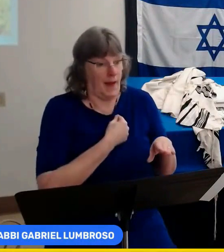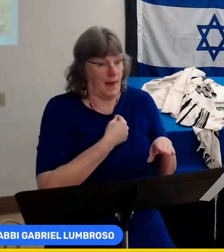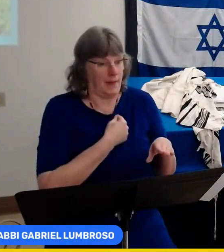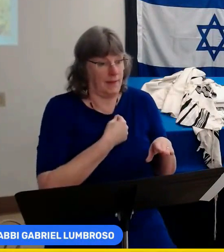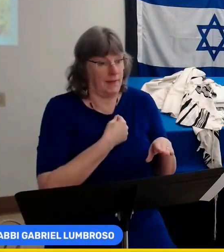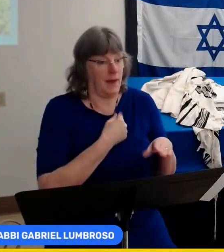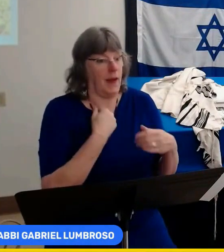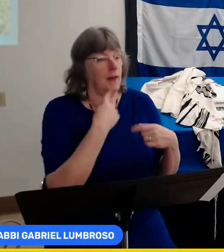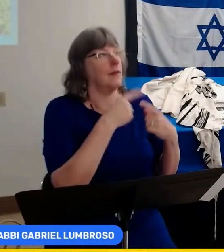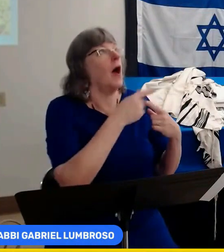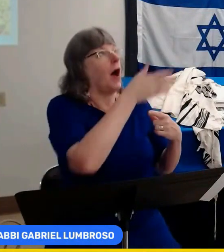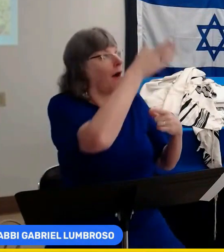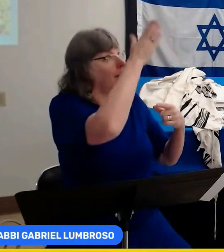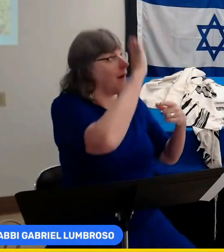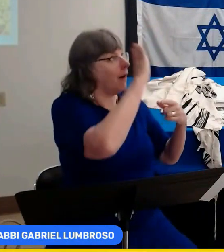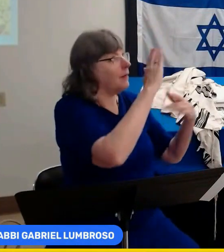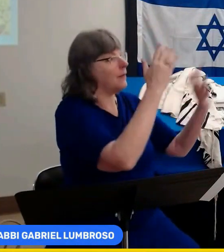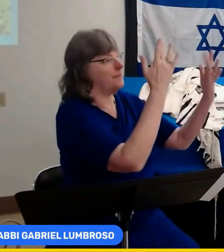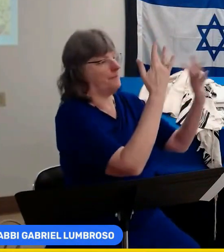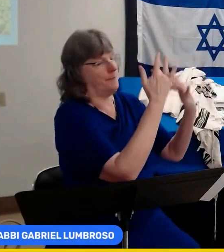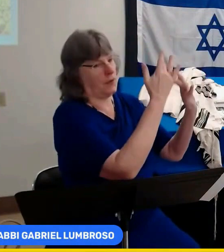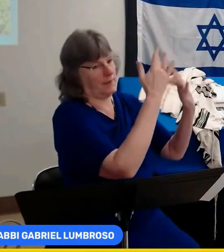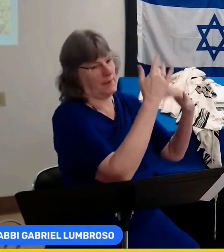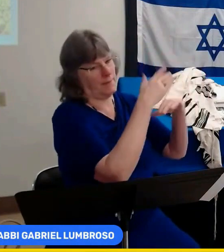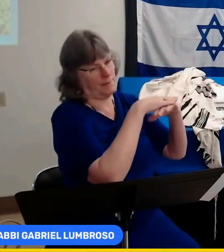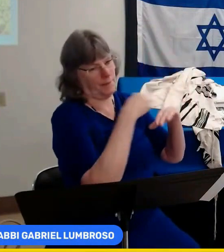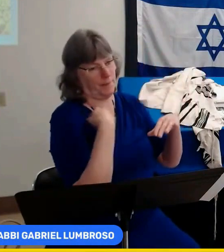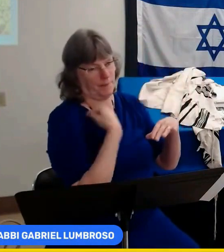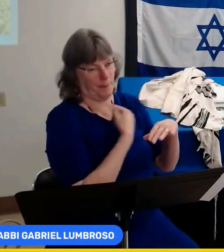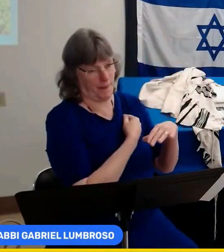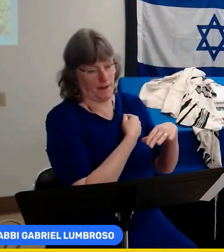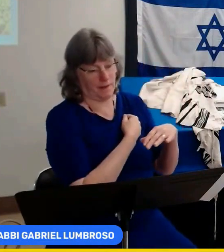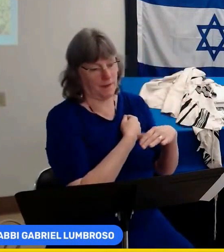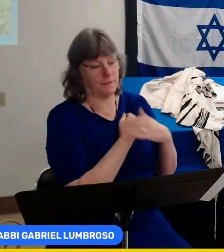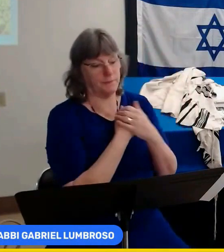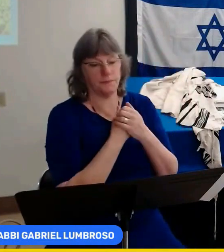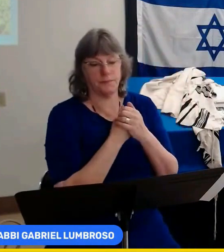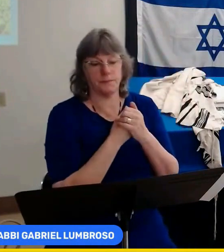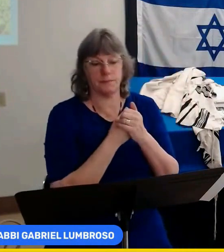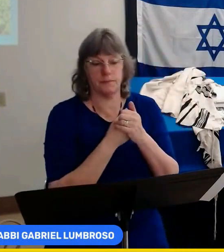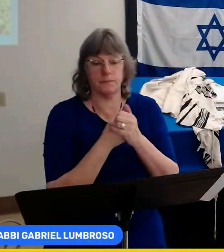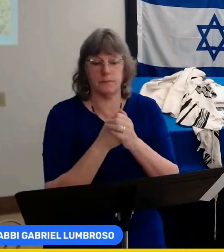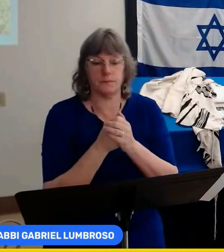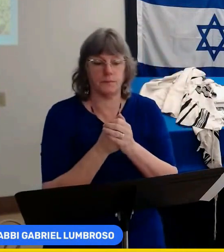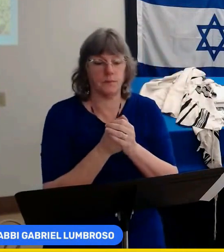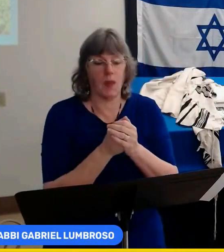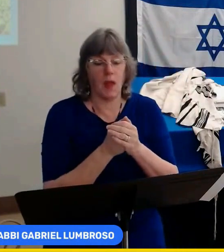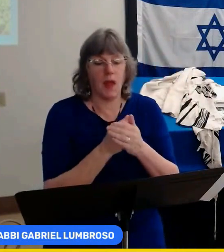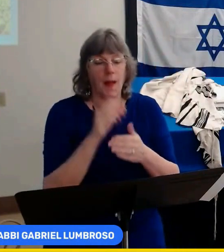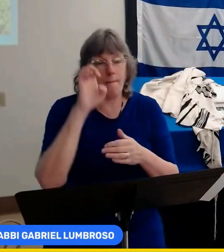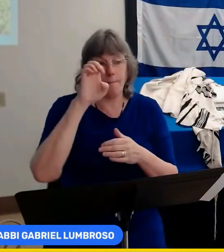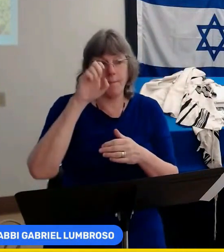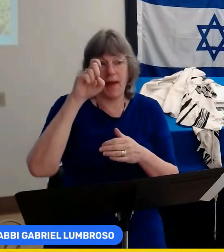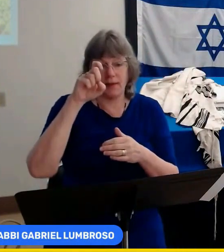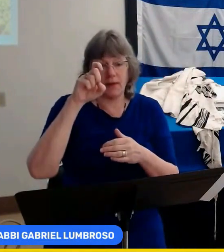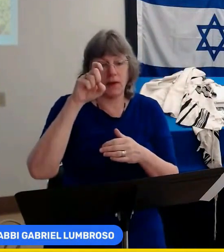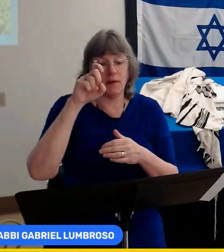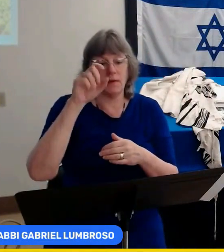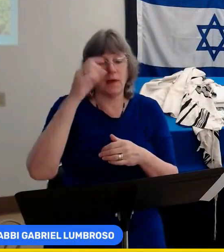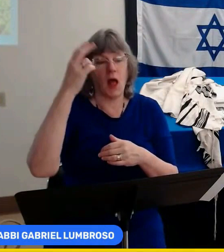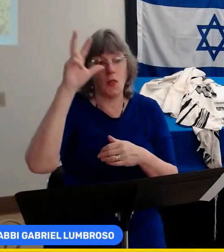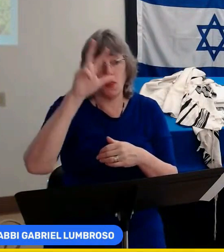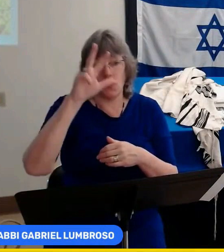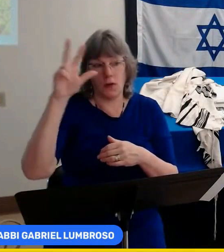That says, like He told Moshe, I will cause all my goodness to pass before you. And in